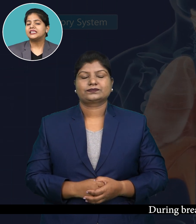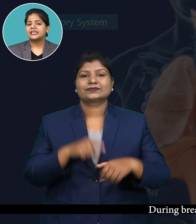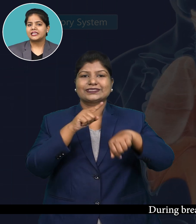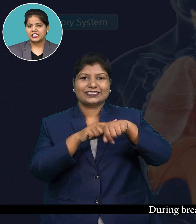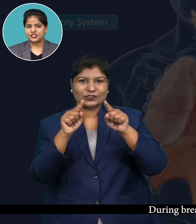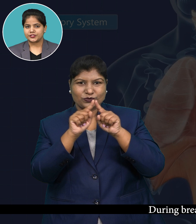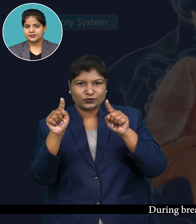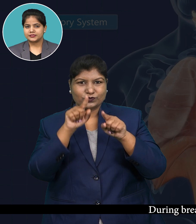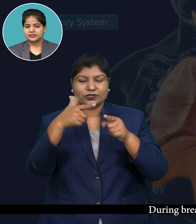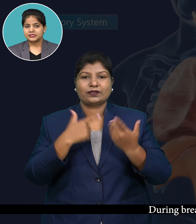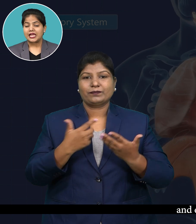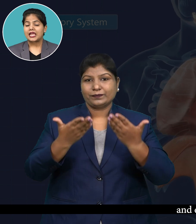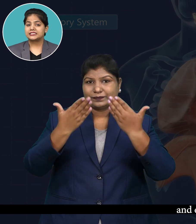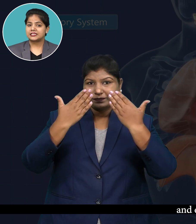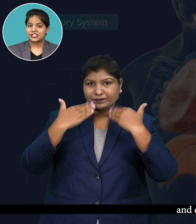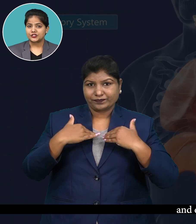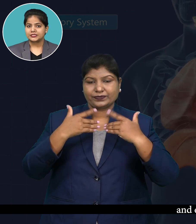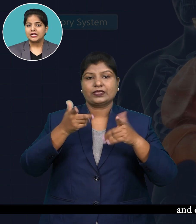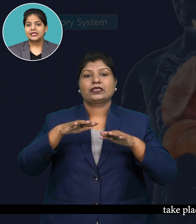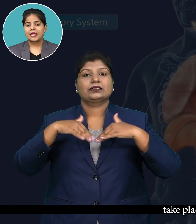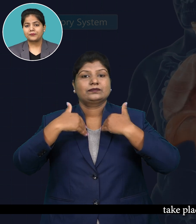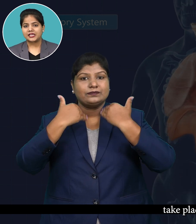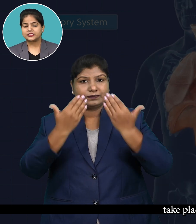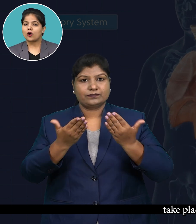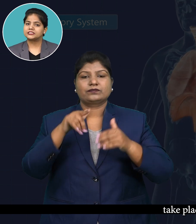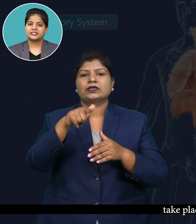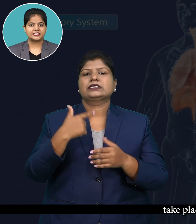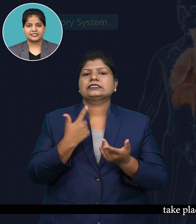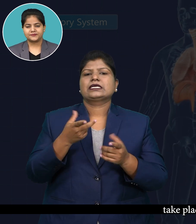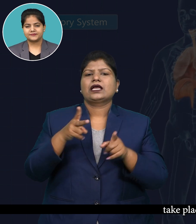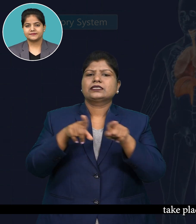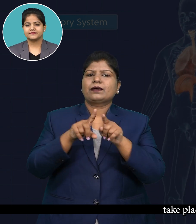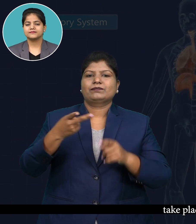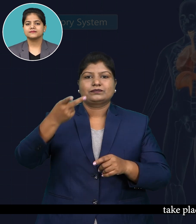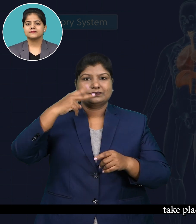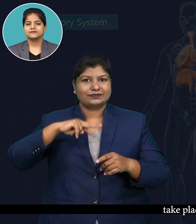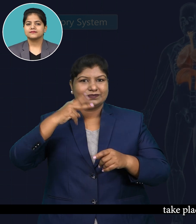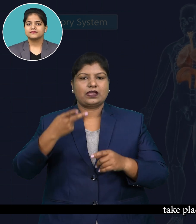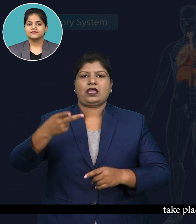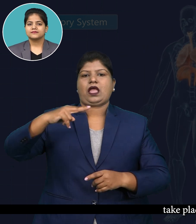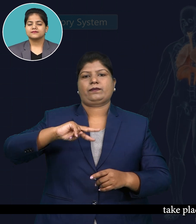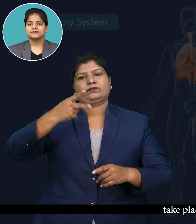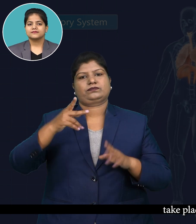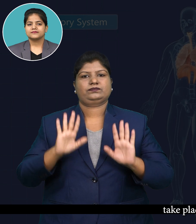During breathing, inhalation and exhalation take place alternately.